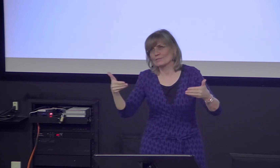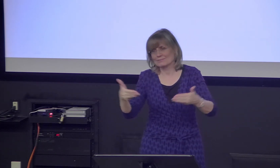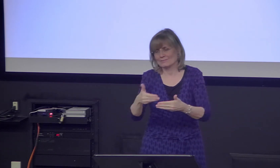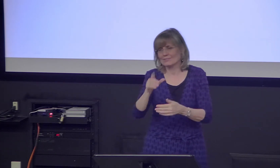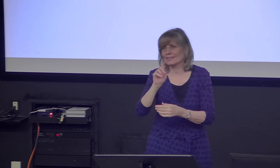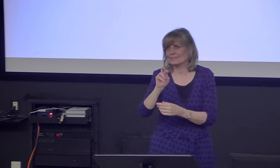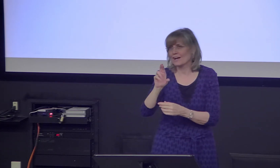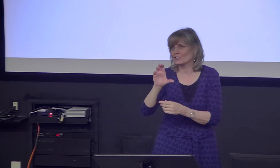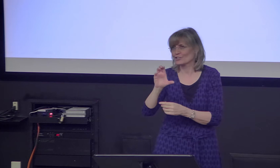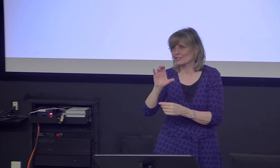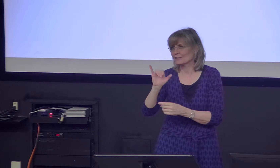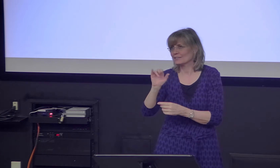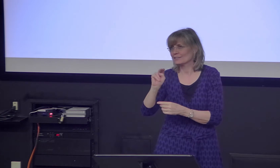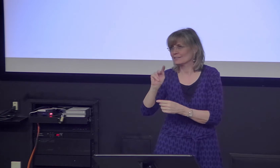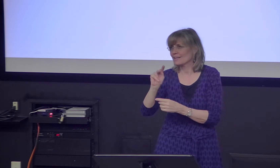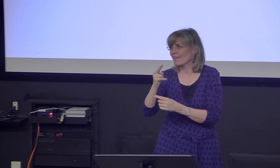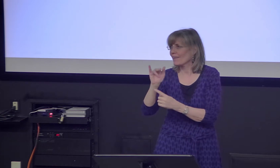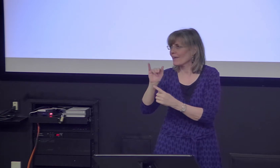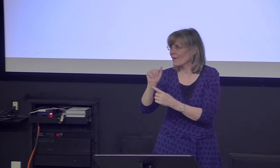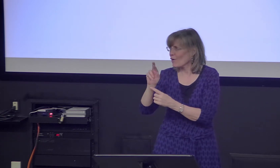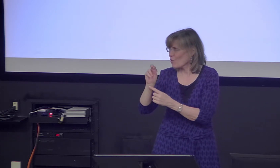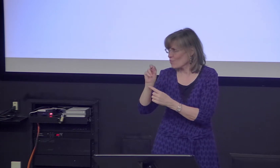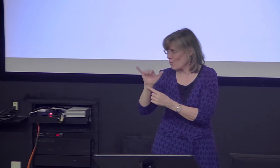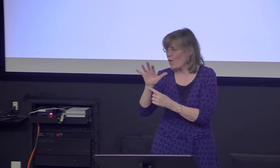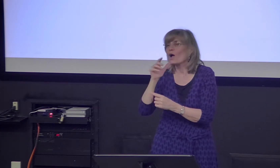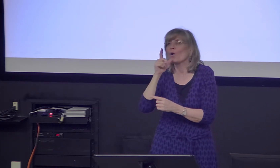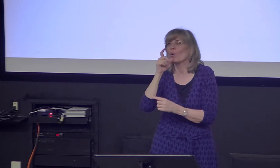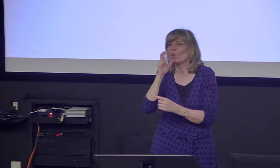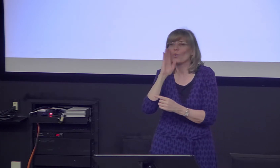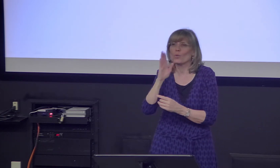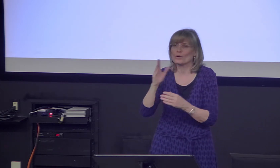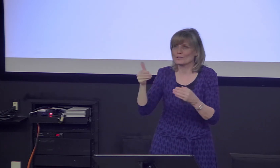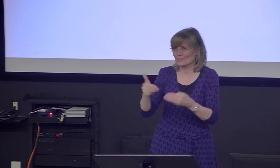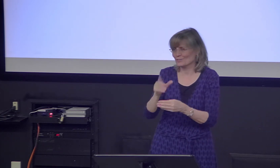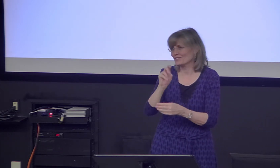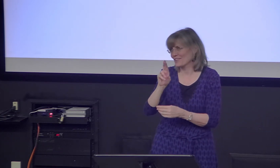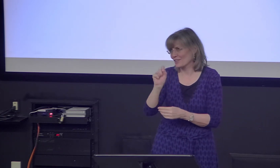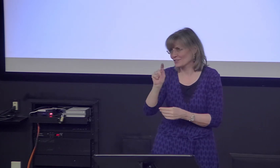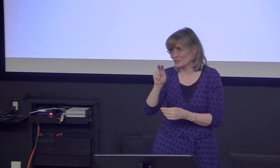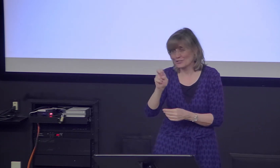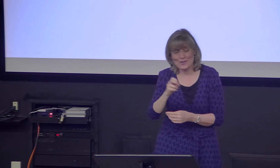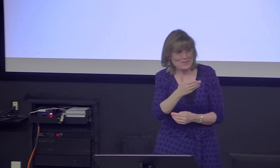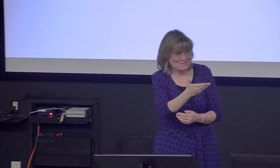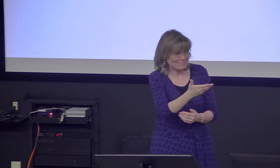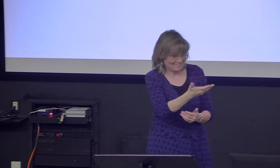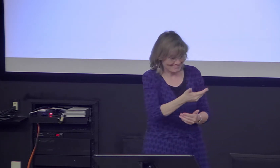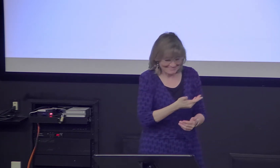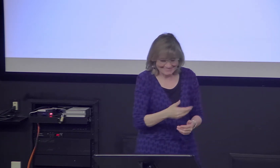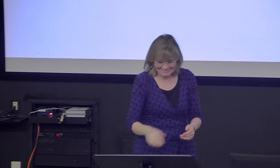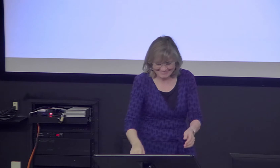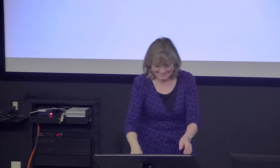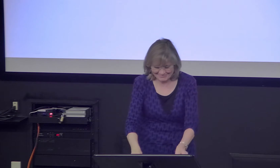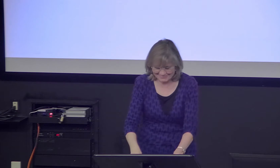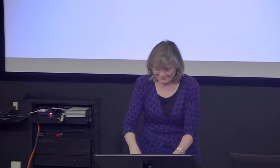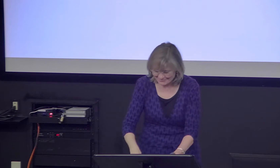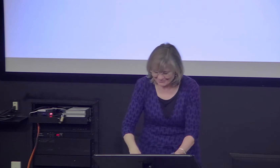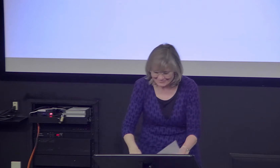presentations. I would like to now introduce Dr. Cynthia Roy, who will be introducing Dr. Stone.